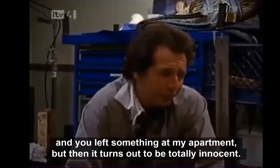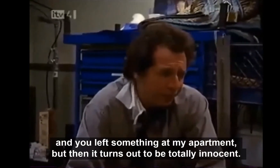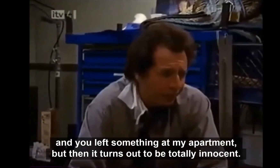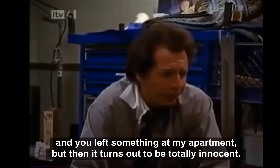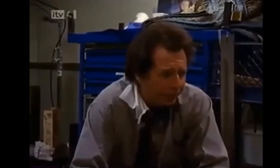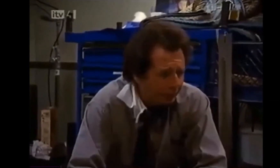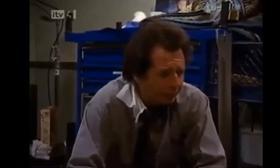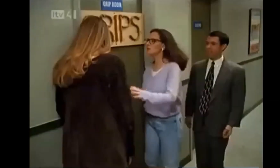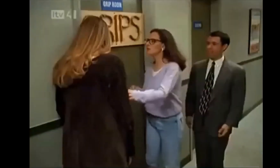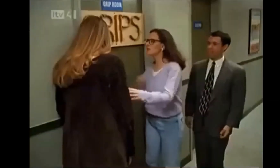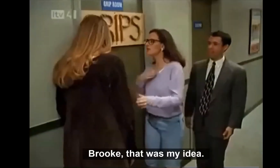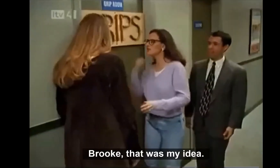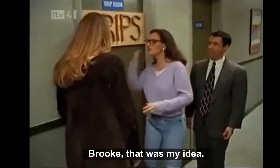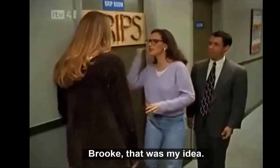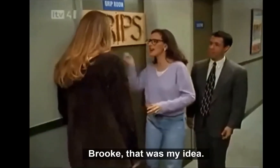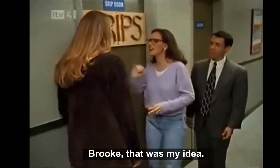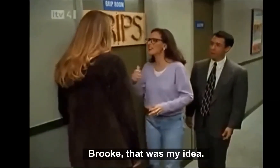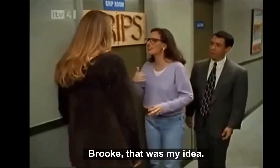innocent.